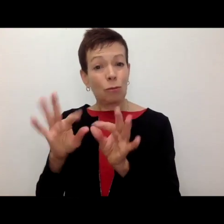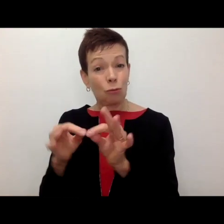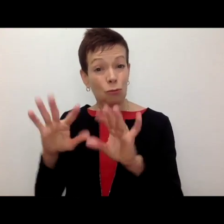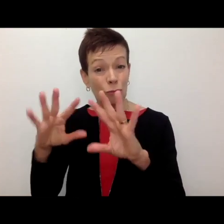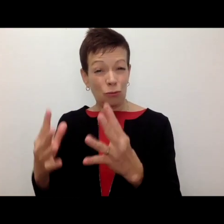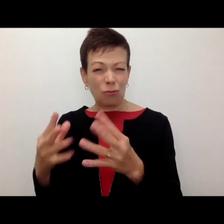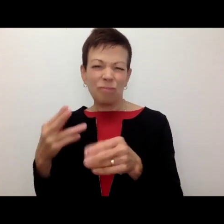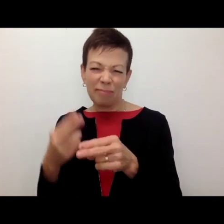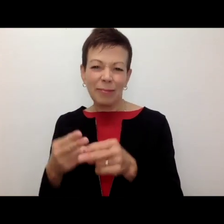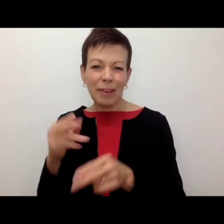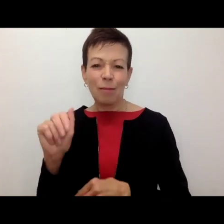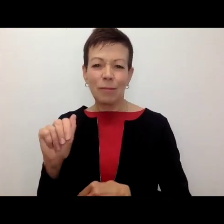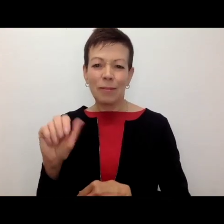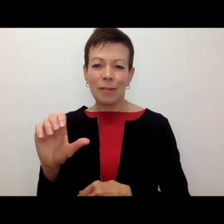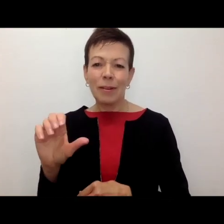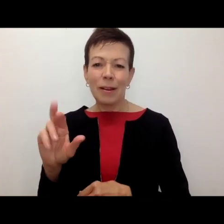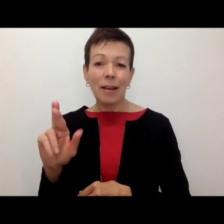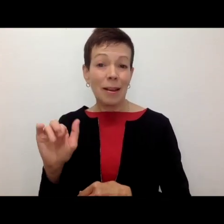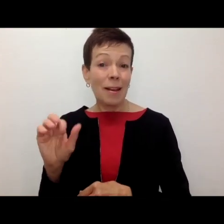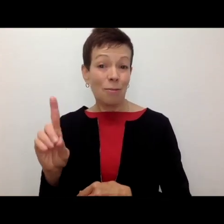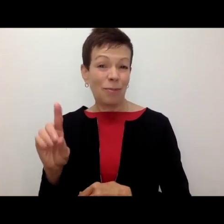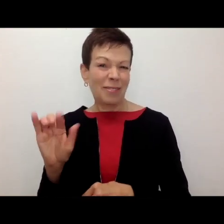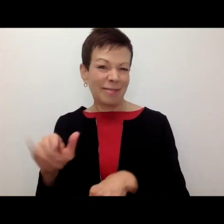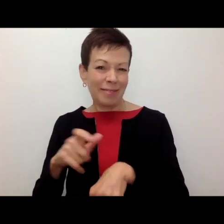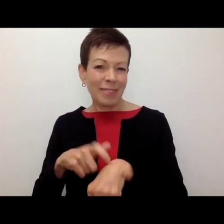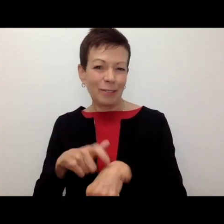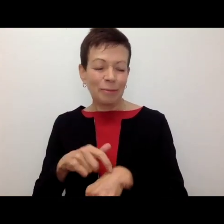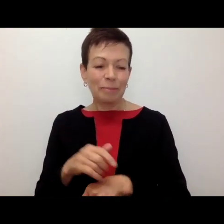role within our interpreters chapter, known as ACRID.